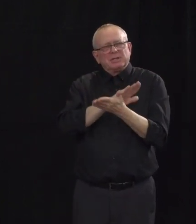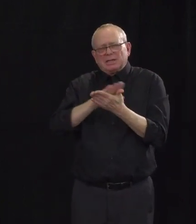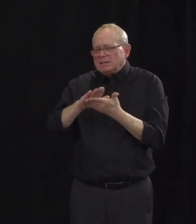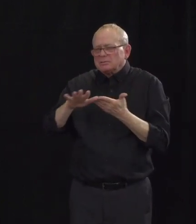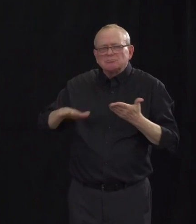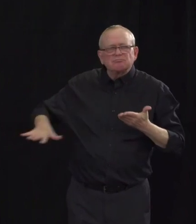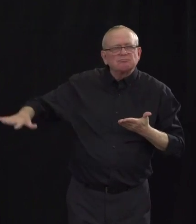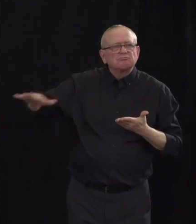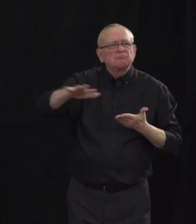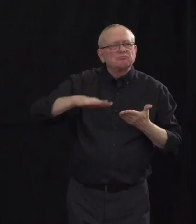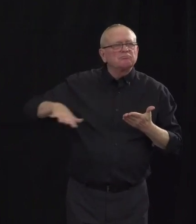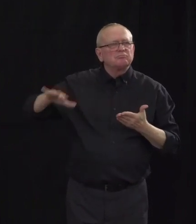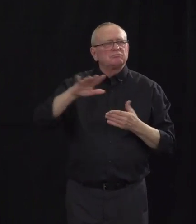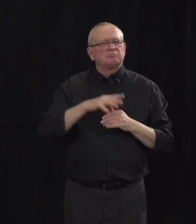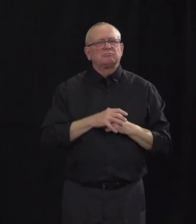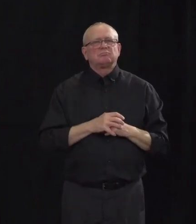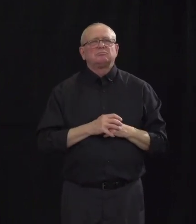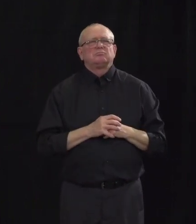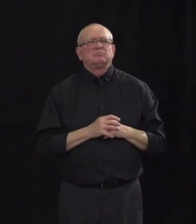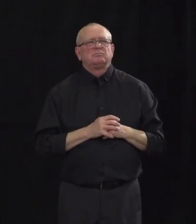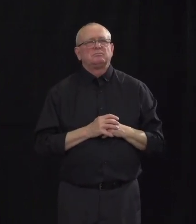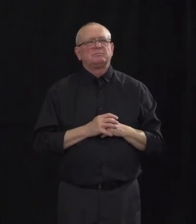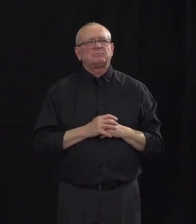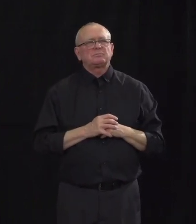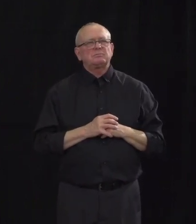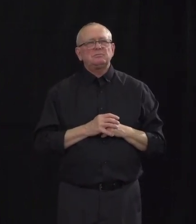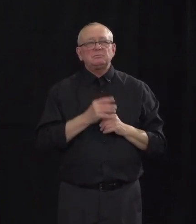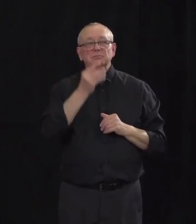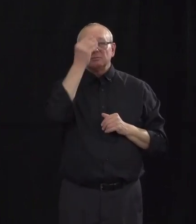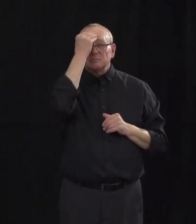we have millions of Canadians who are